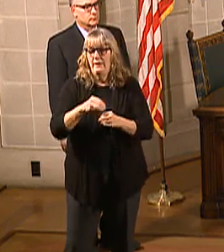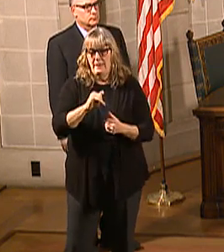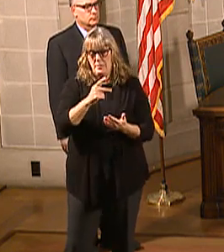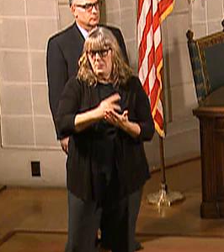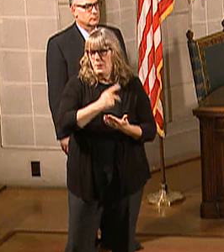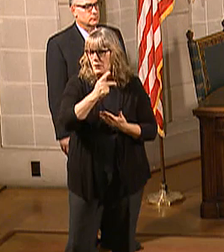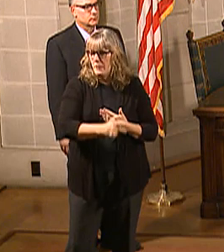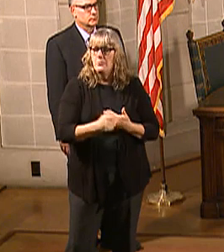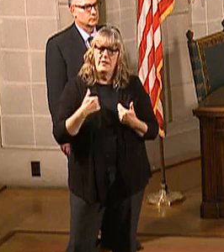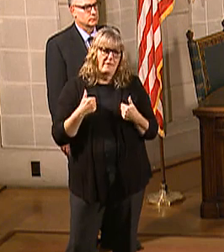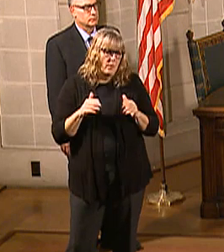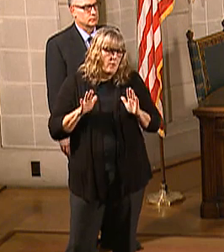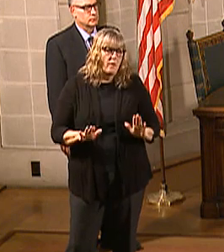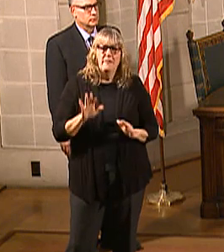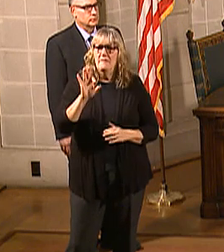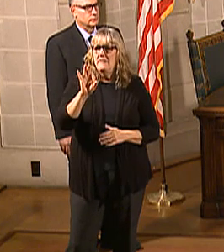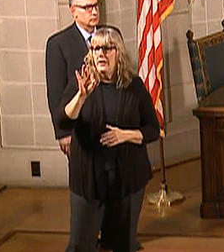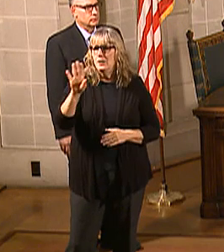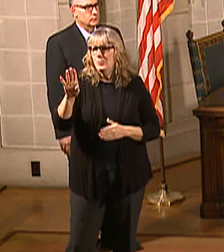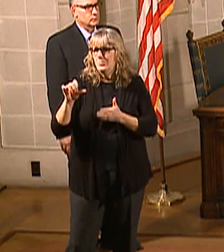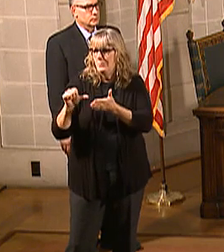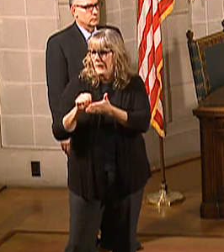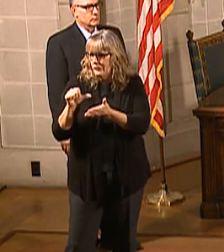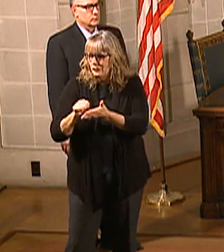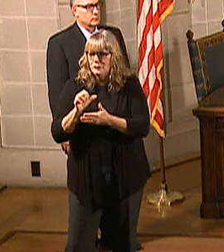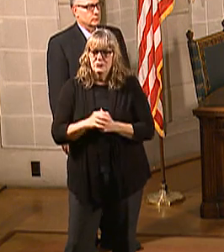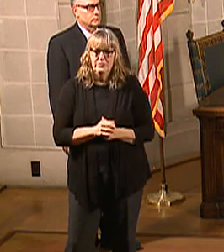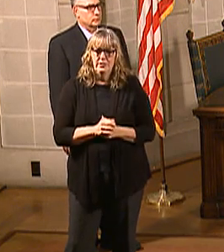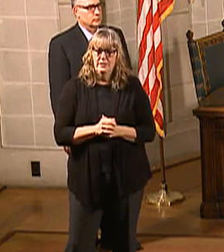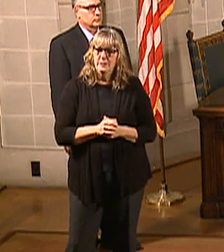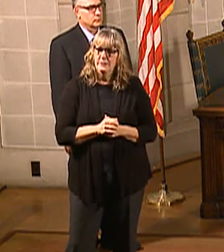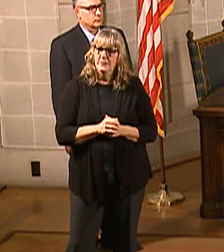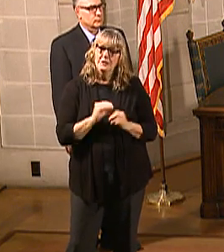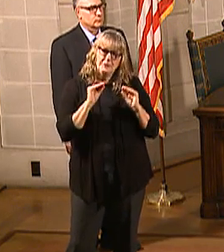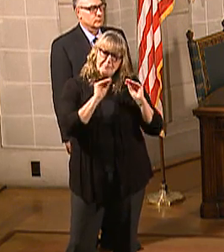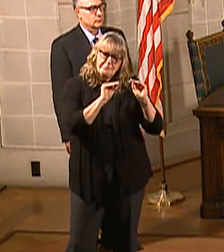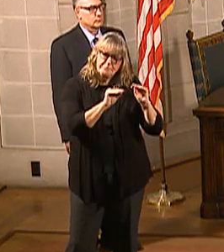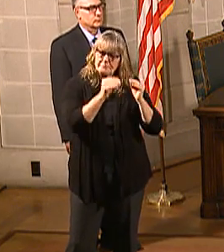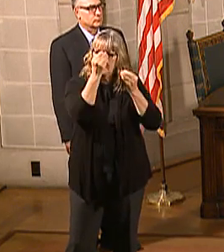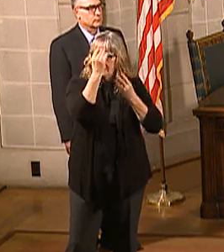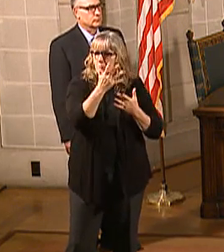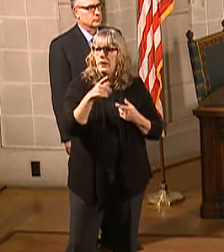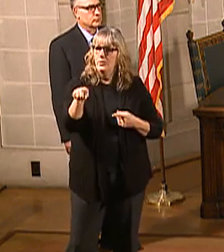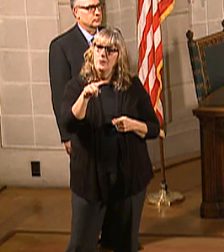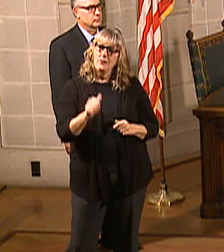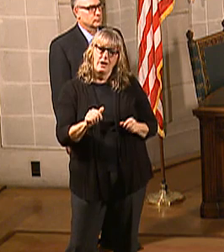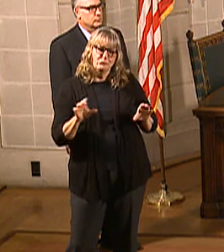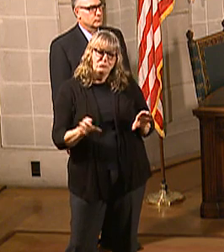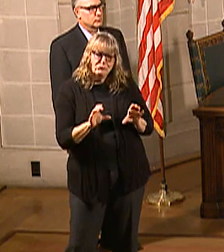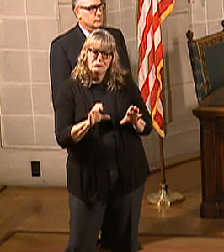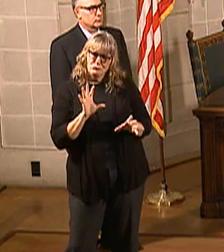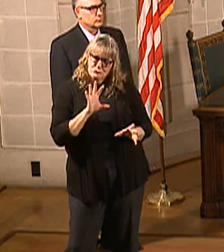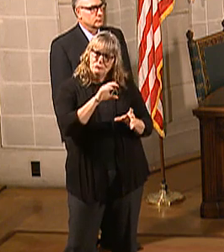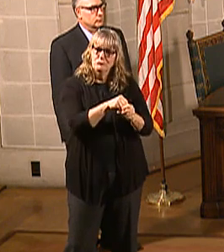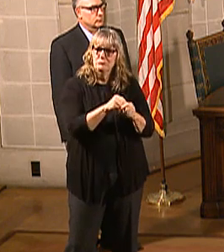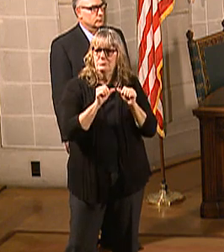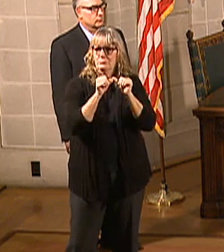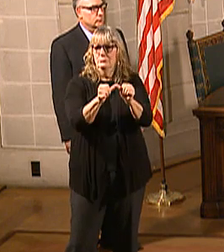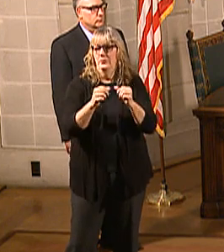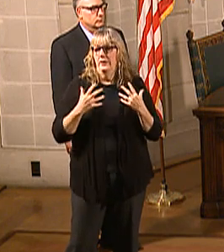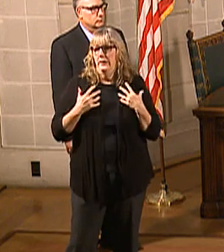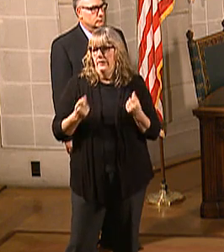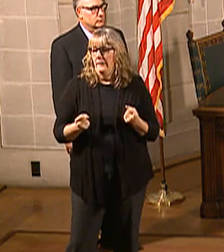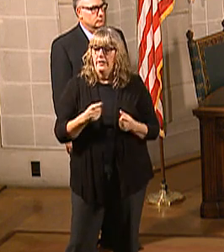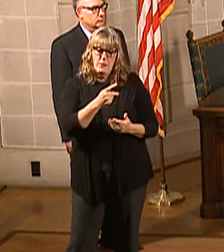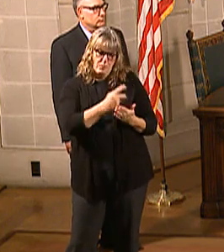has a great Facebook page that we keep up with information so that you can stay active and stay healthy. Again, the